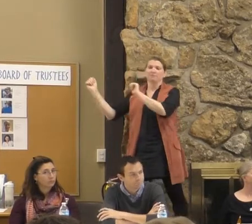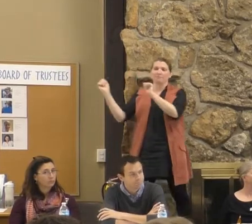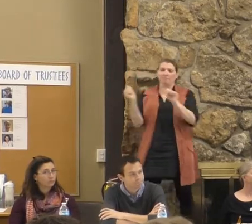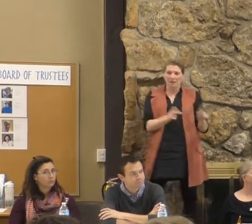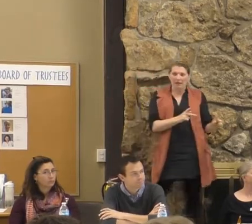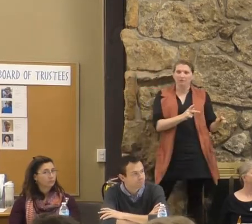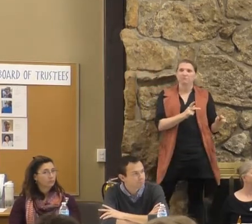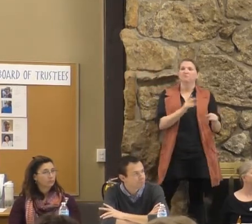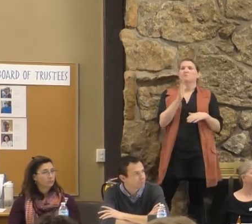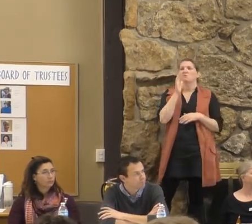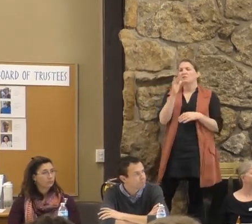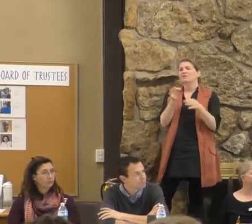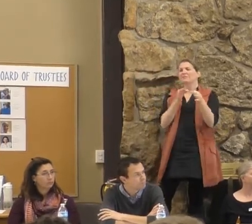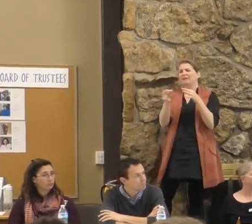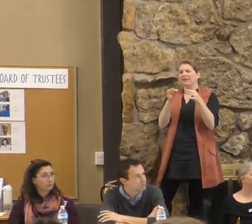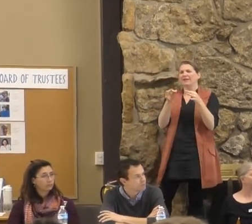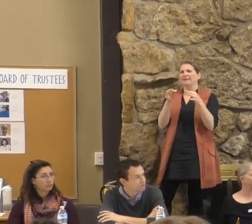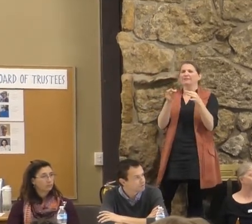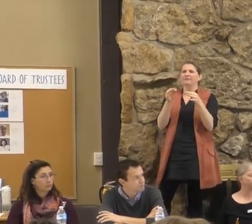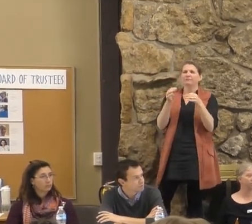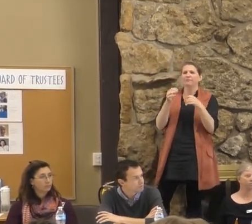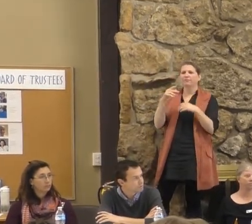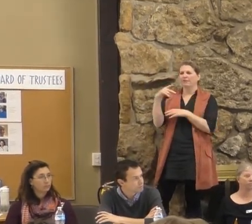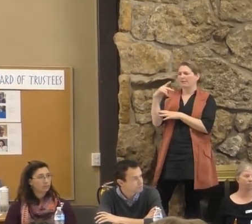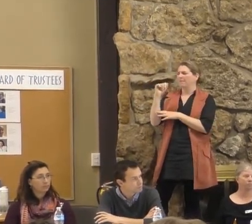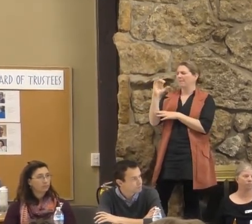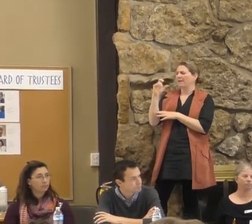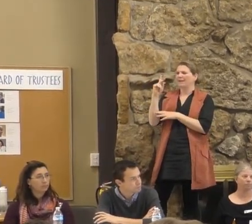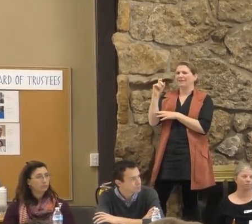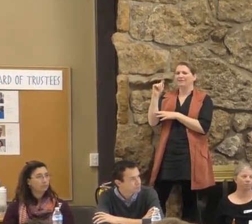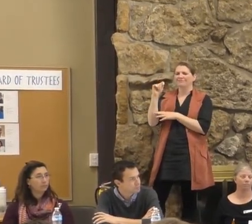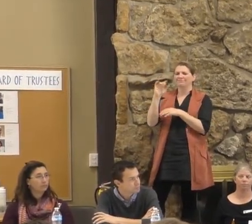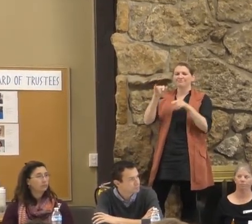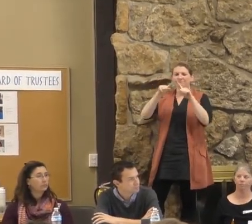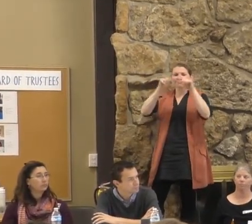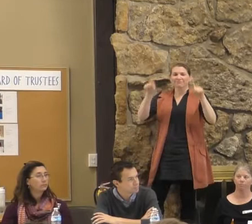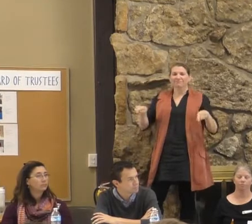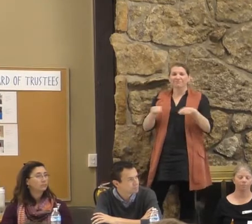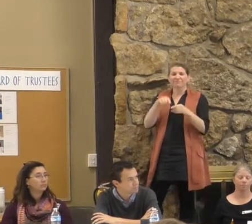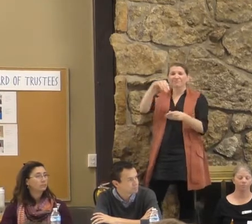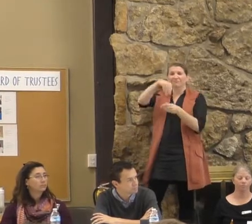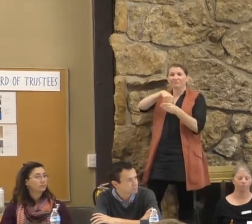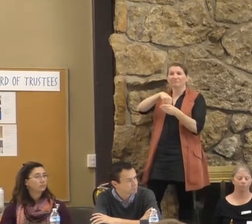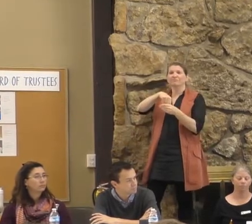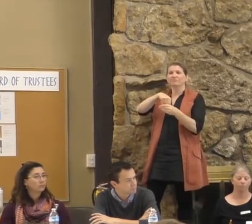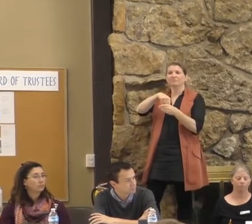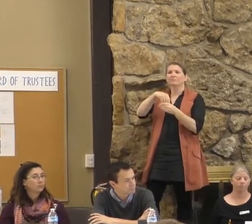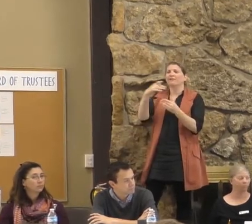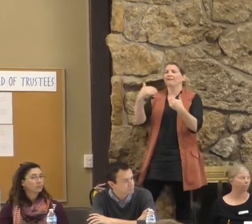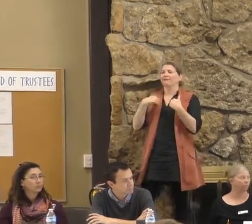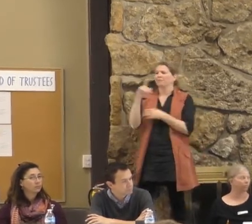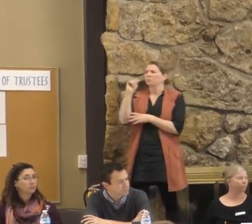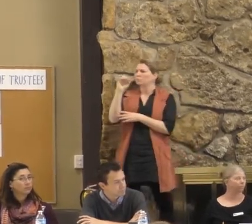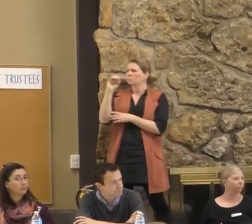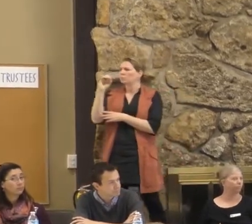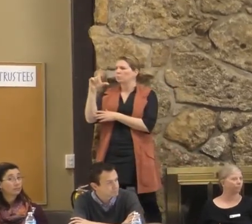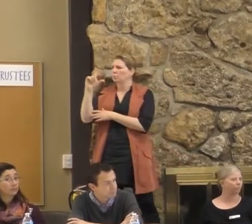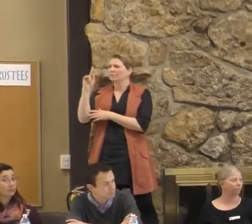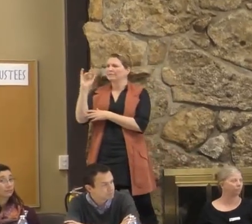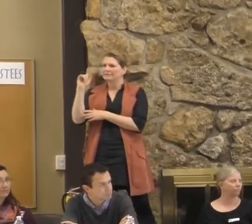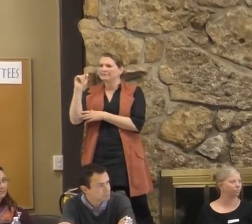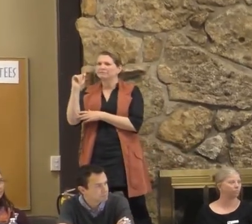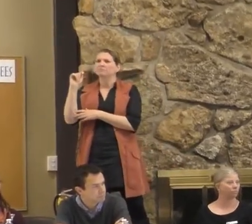them, because they're tools that will help you be able to follow the law and do things in a way